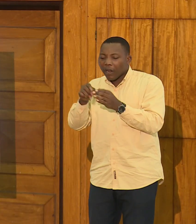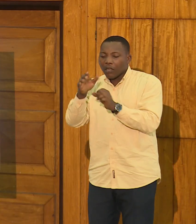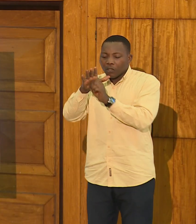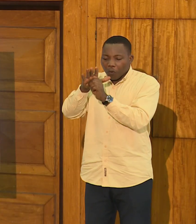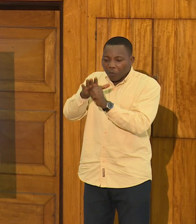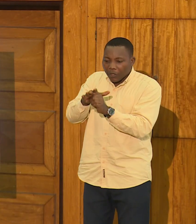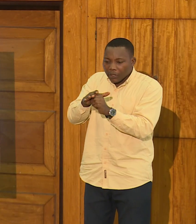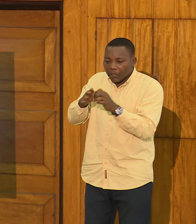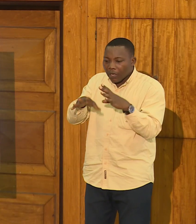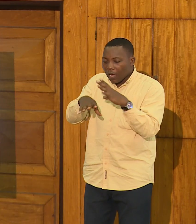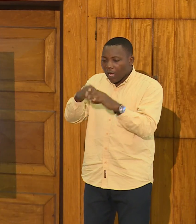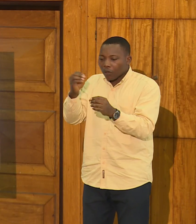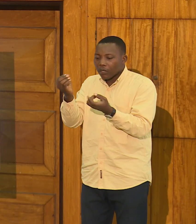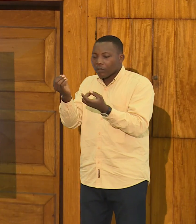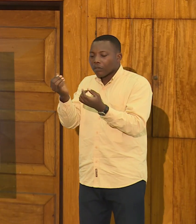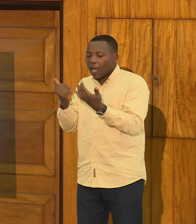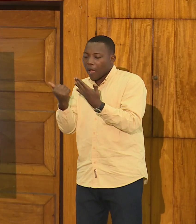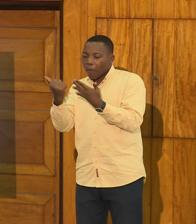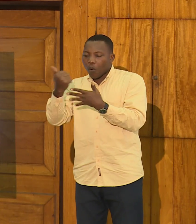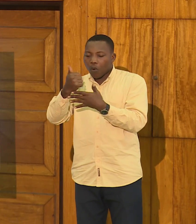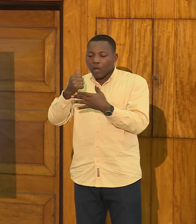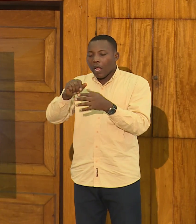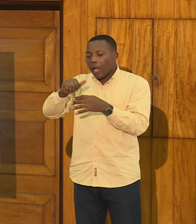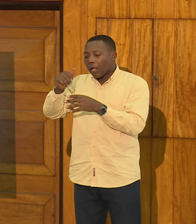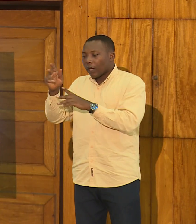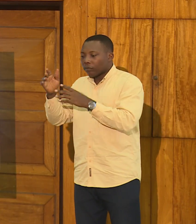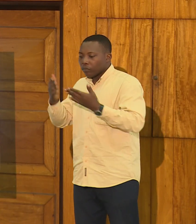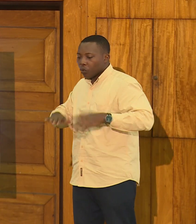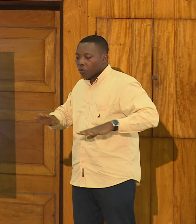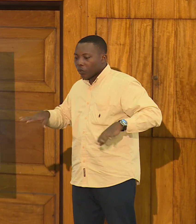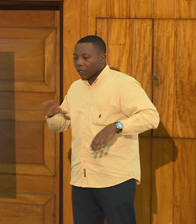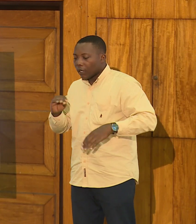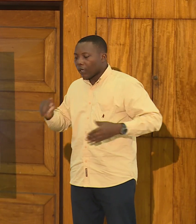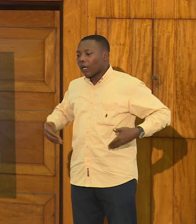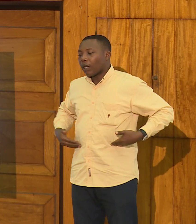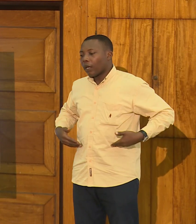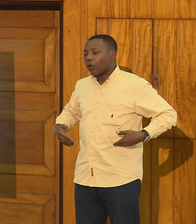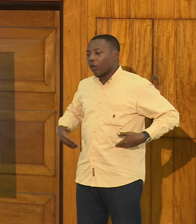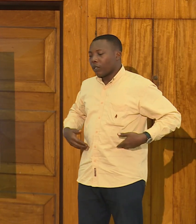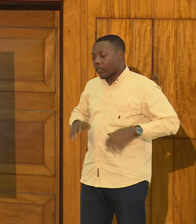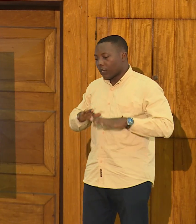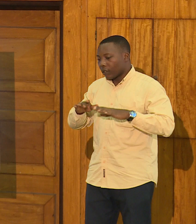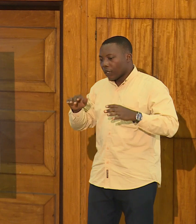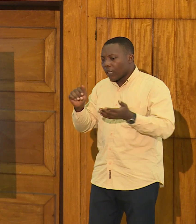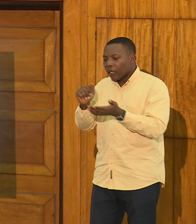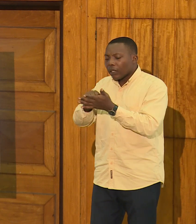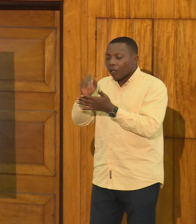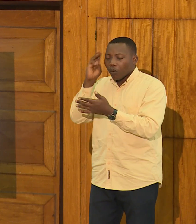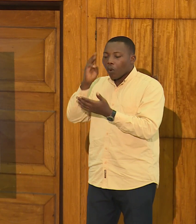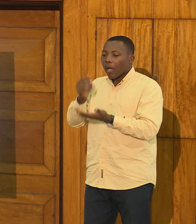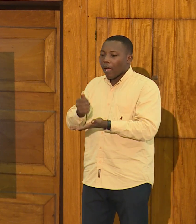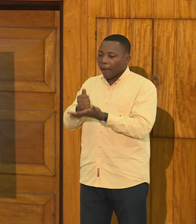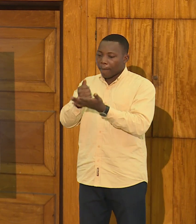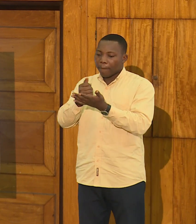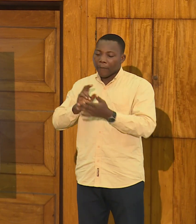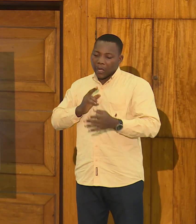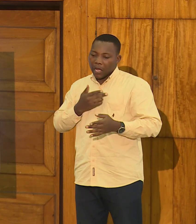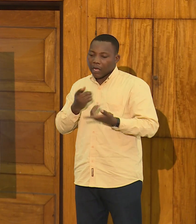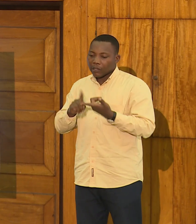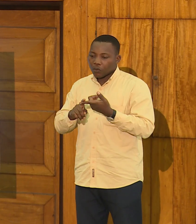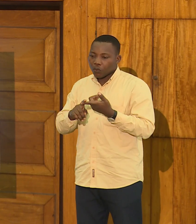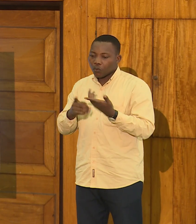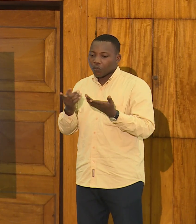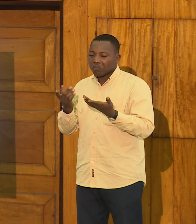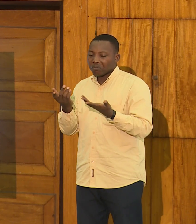outcomes among children and adolescents. And this will help us address the root causes of unsuppressed viral loads